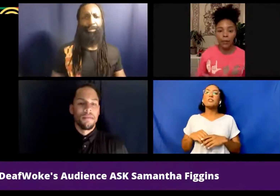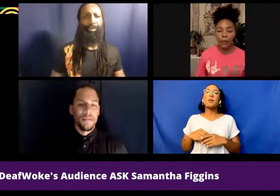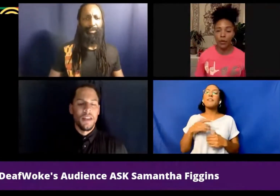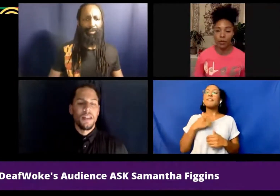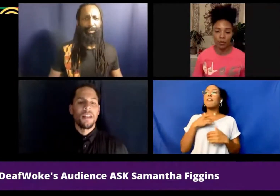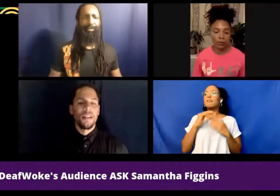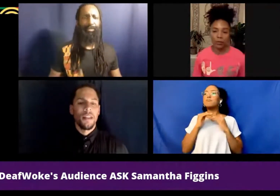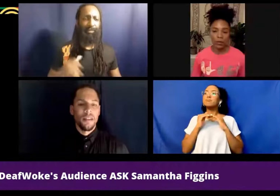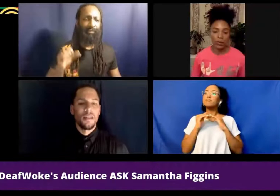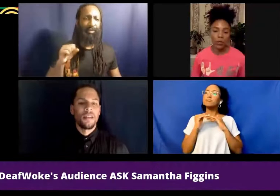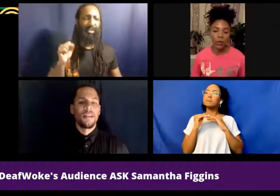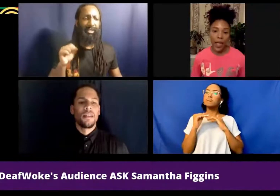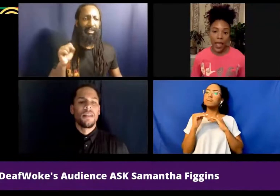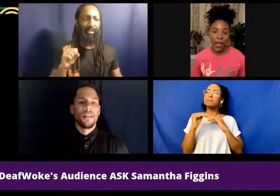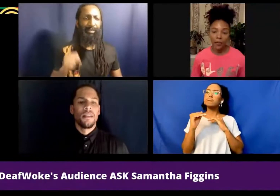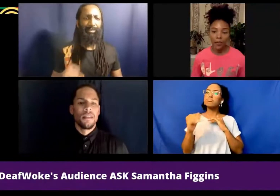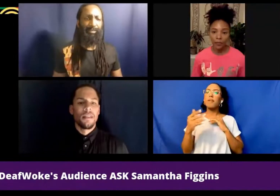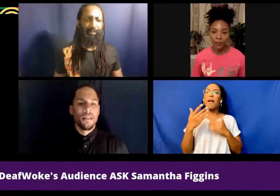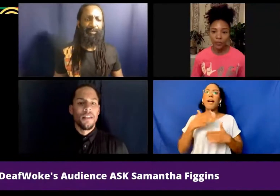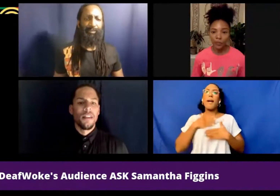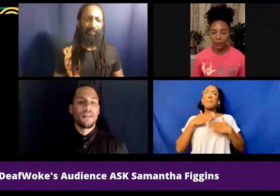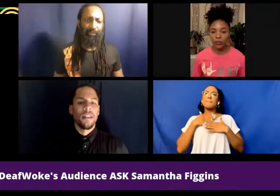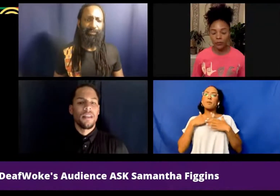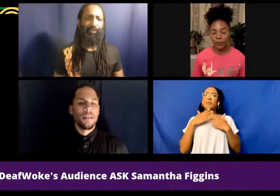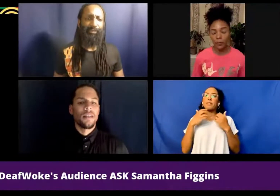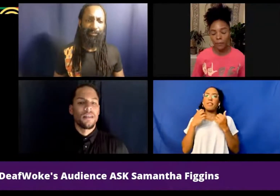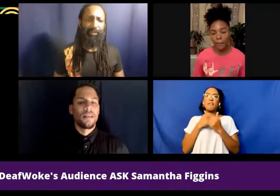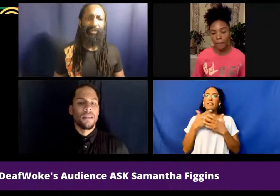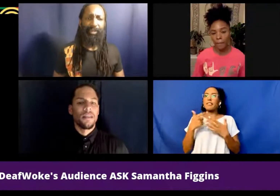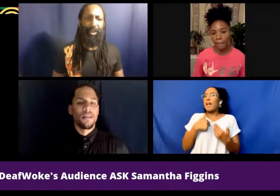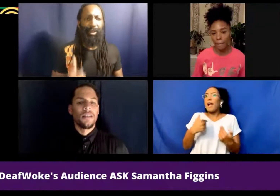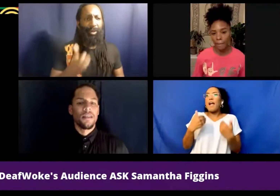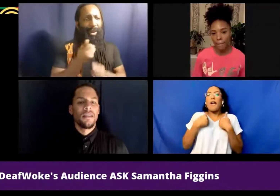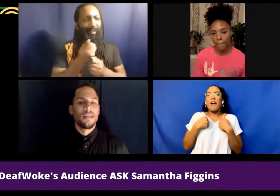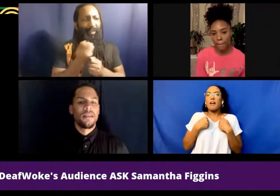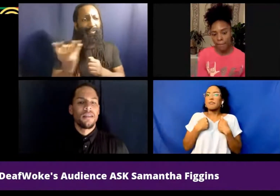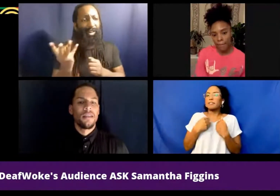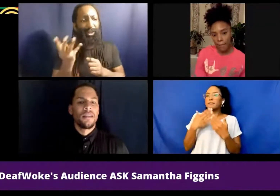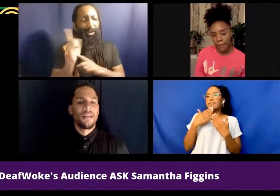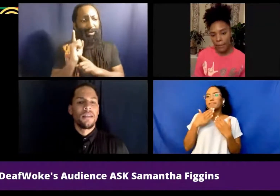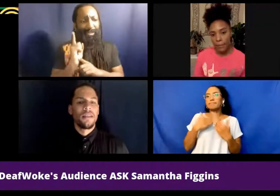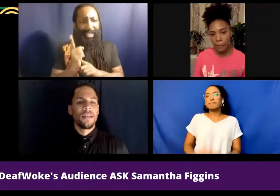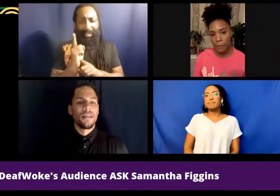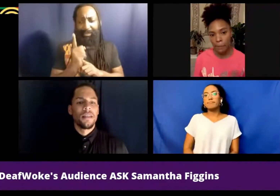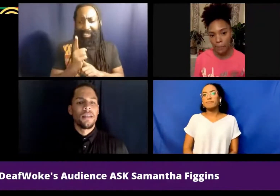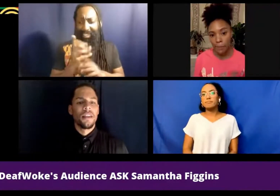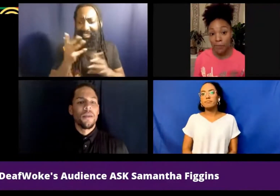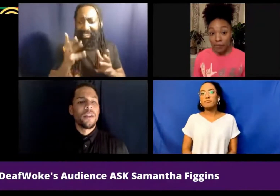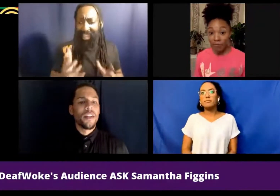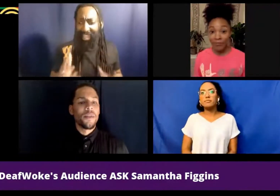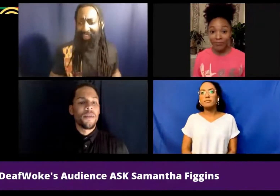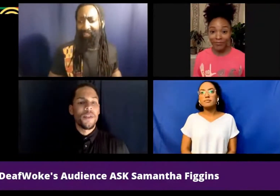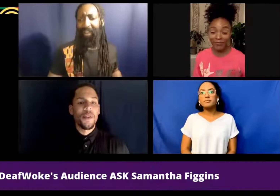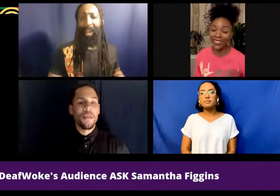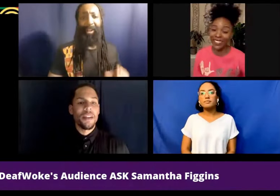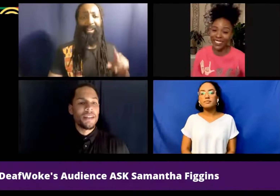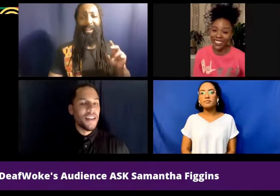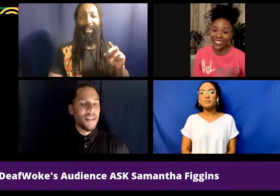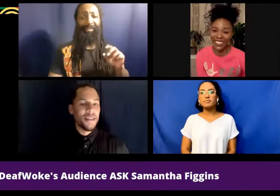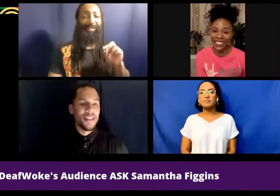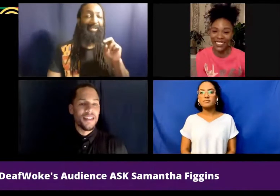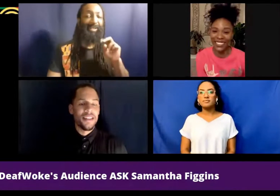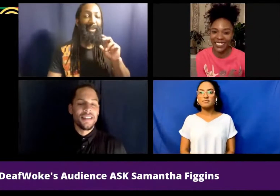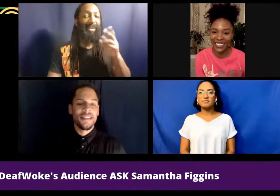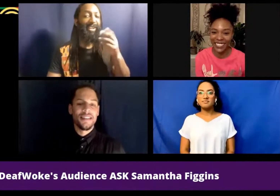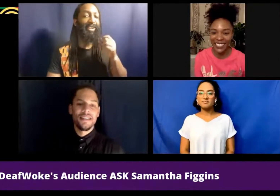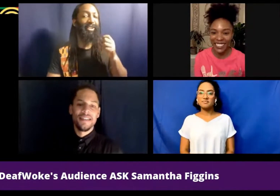be happy with what I have. Yes. Well, a few minutes left. Few minutes